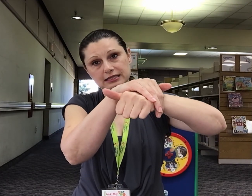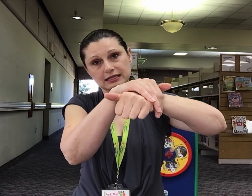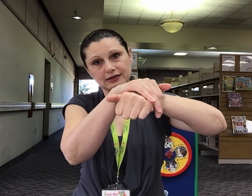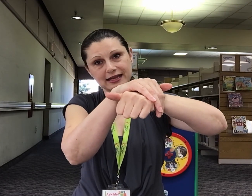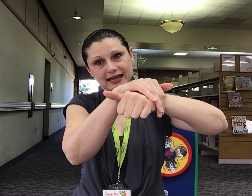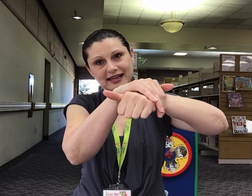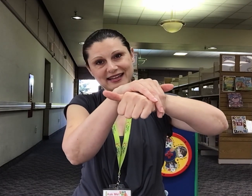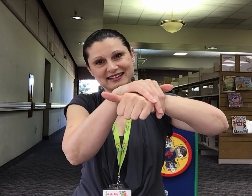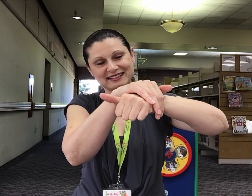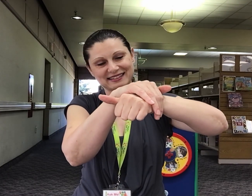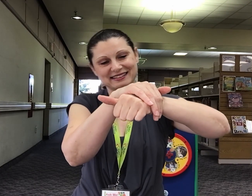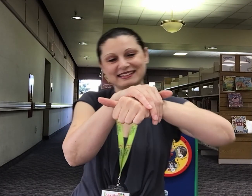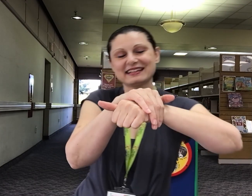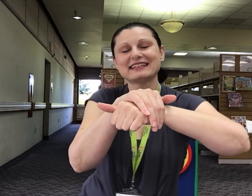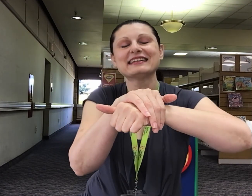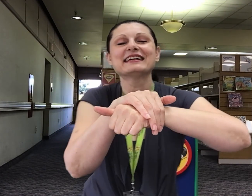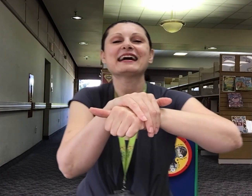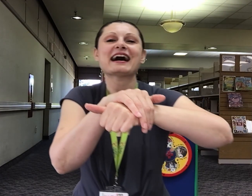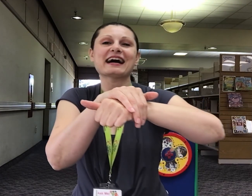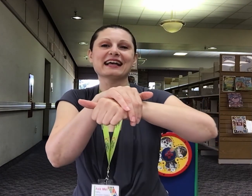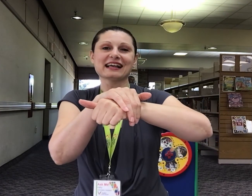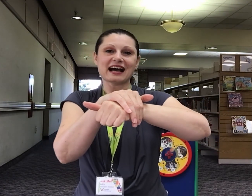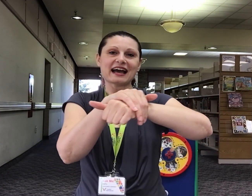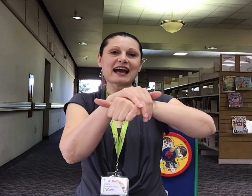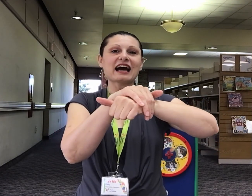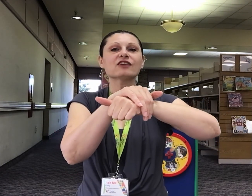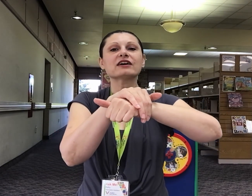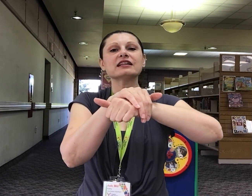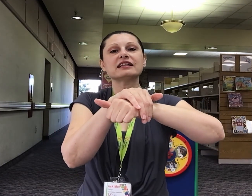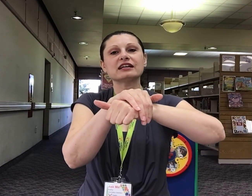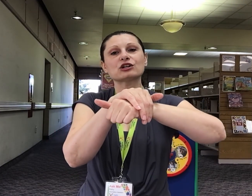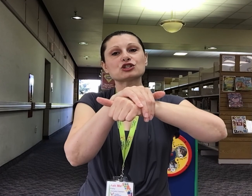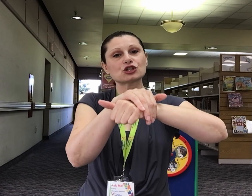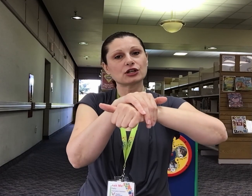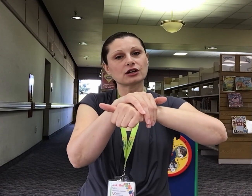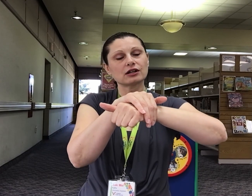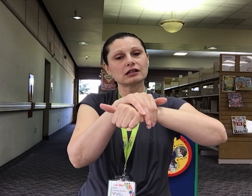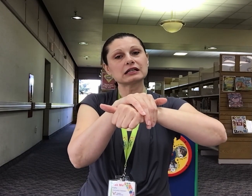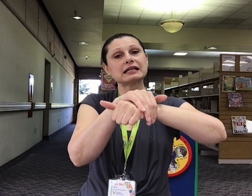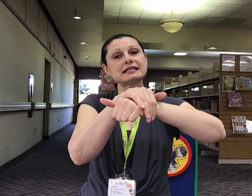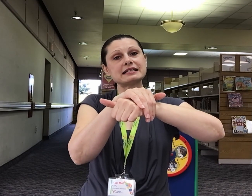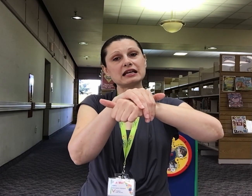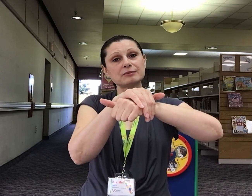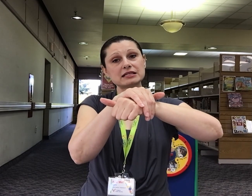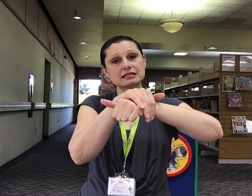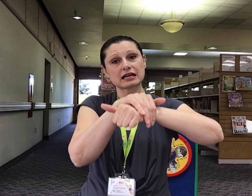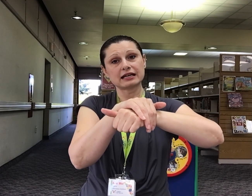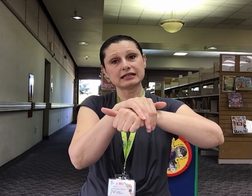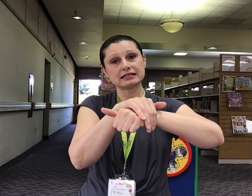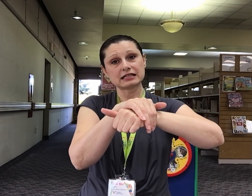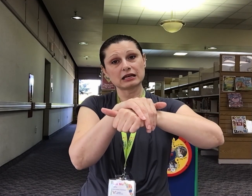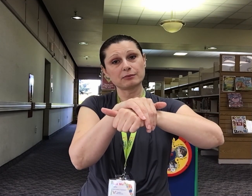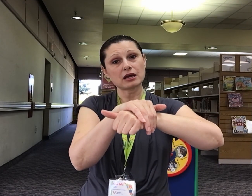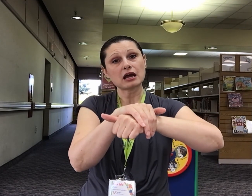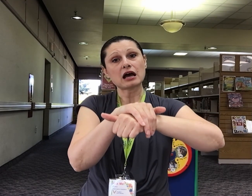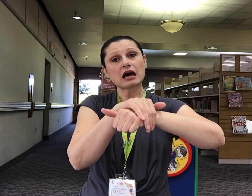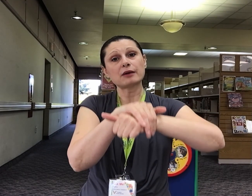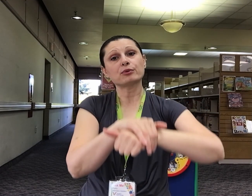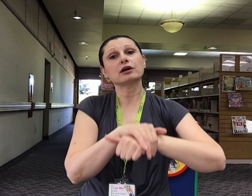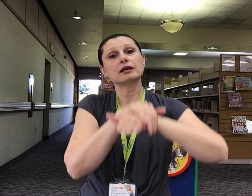little head. I have a little turtle. His name is Tiny Tim. I put him